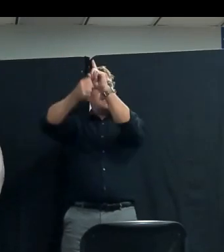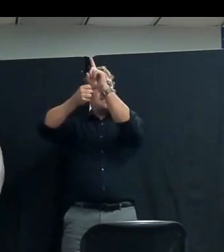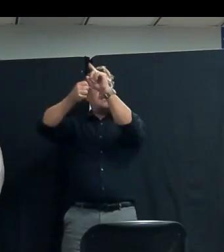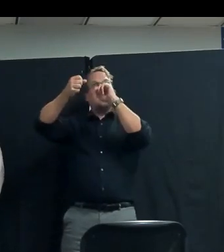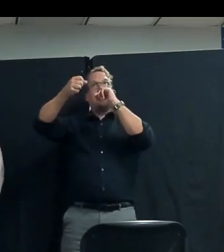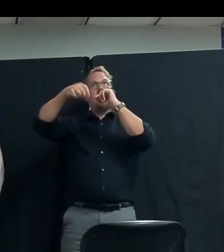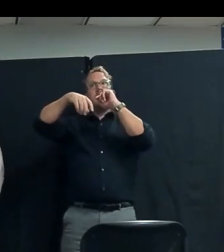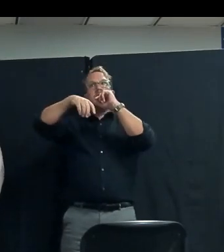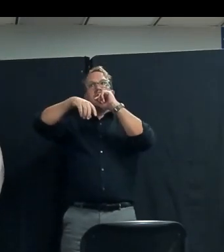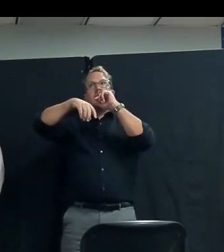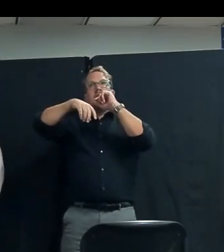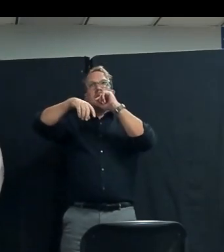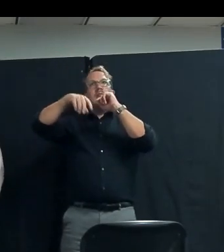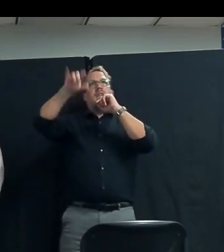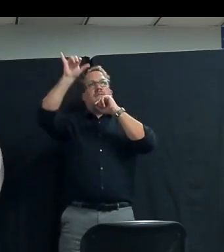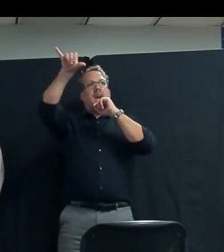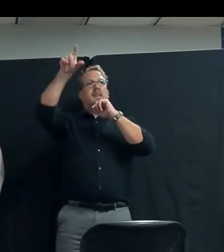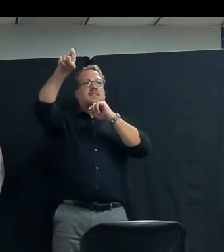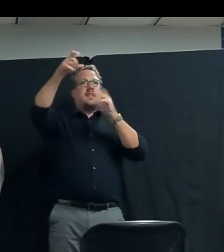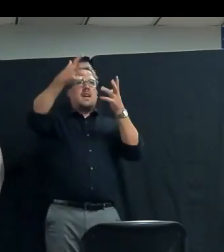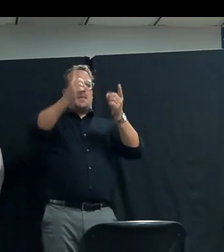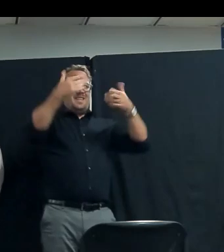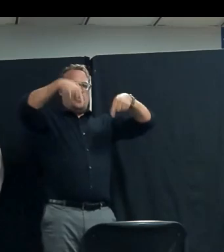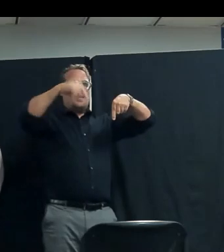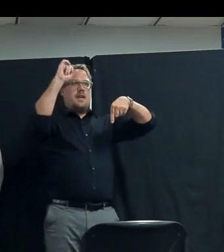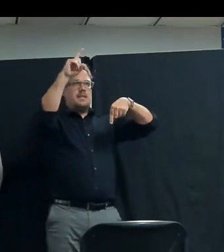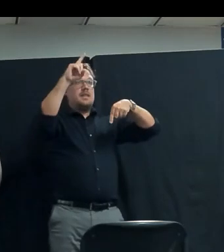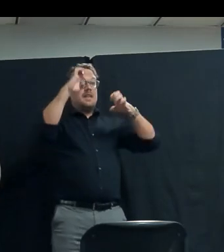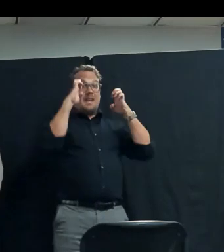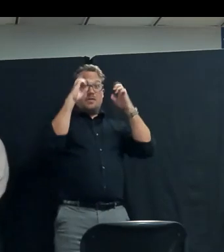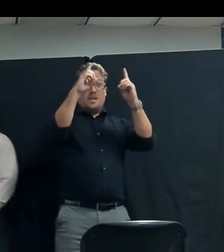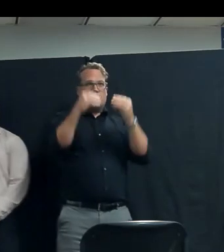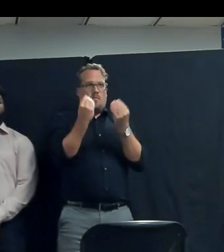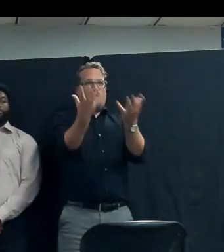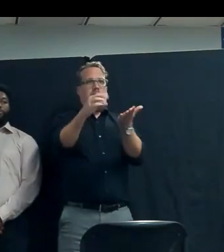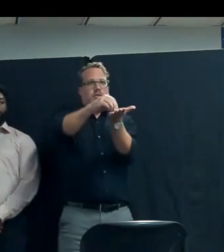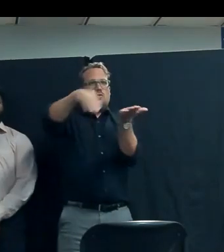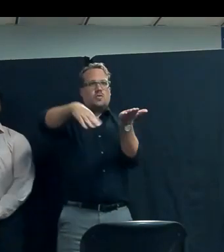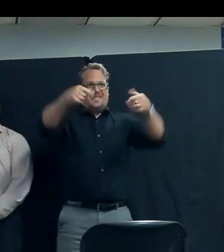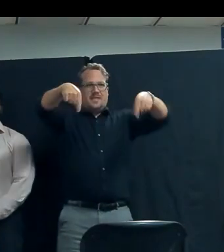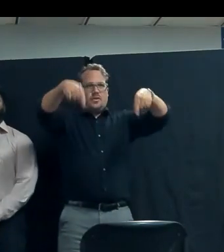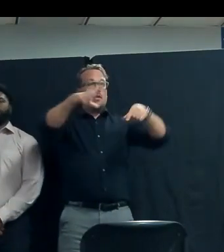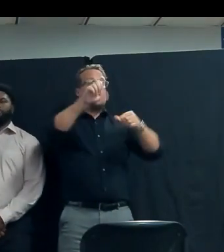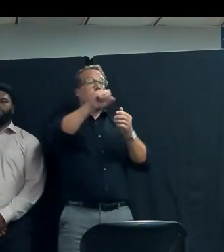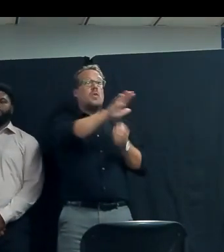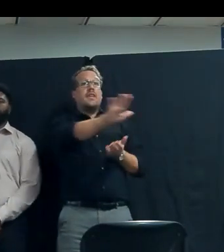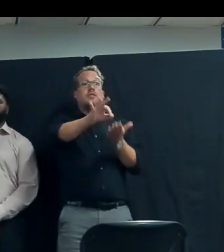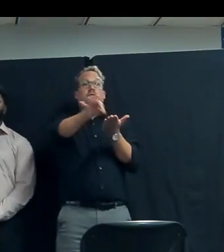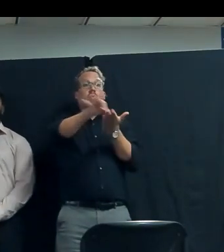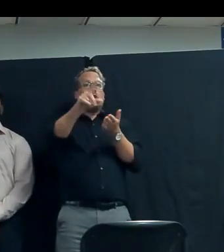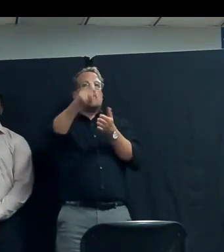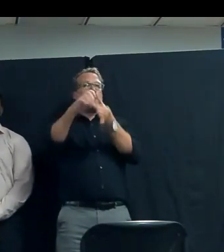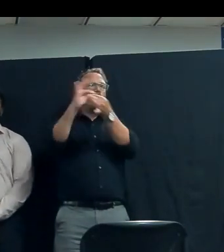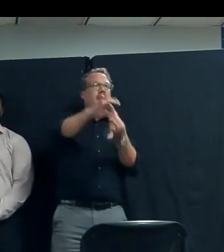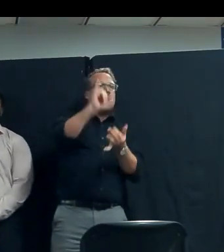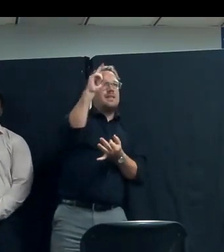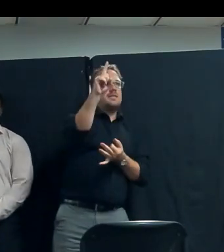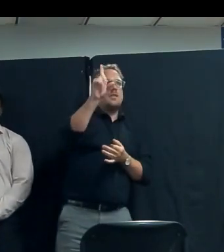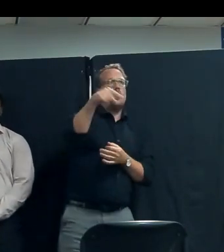ISD, because the education is here to have the scores. ISD is